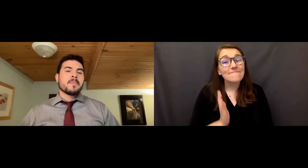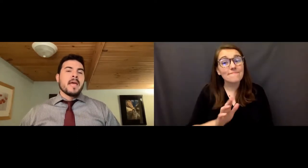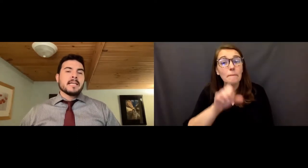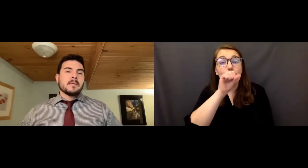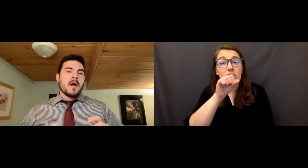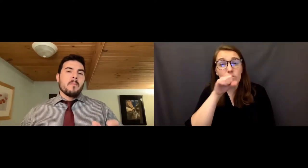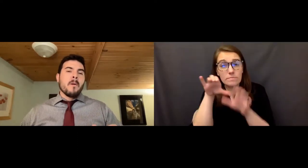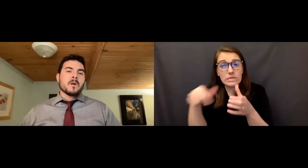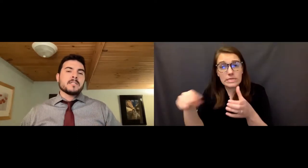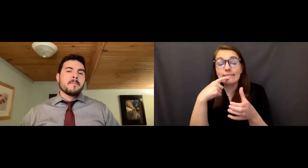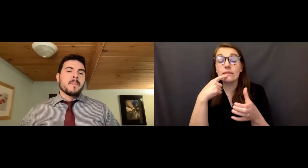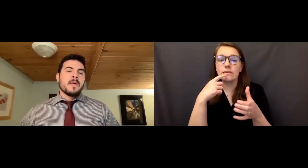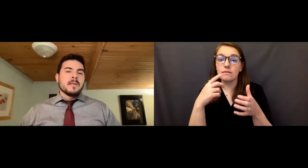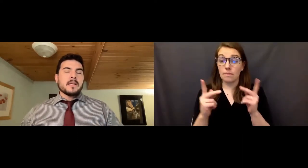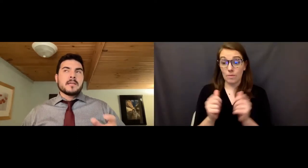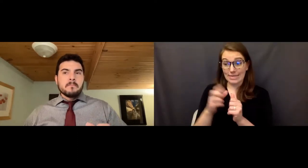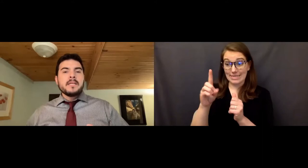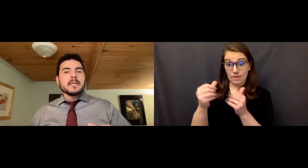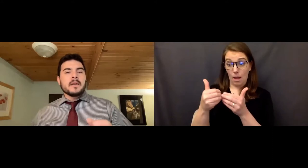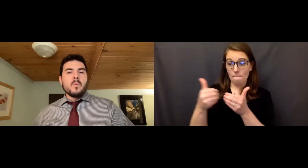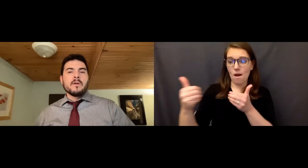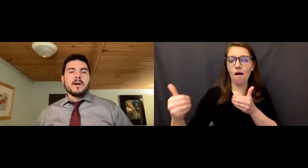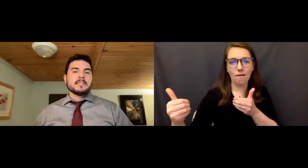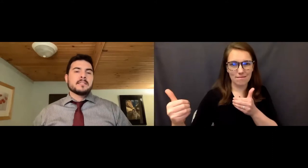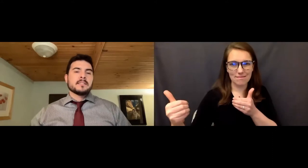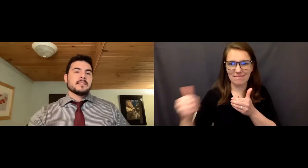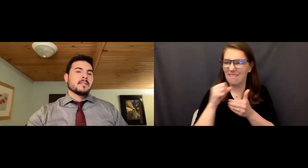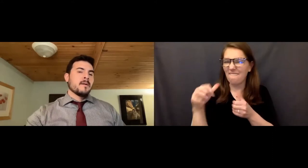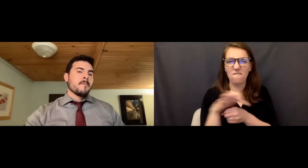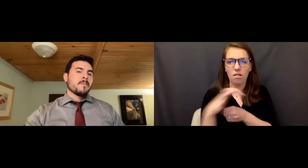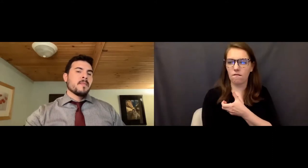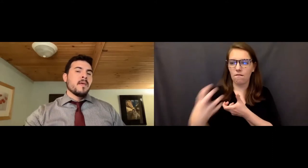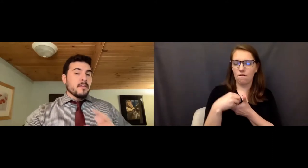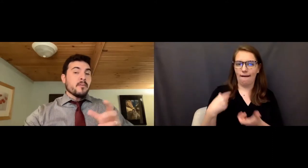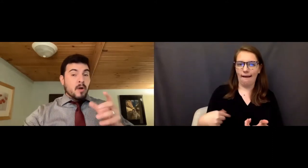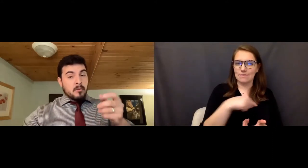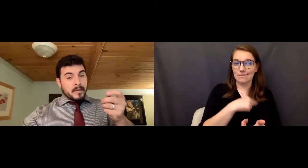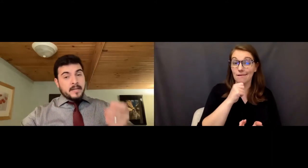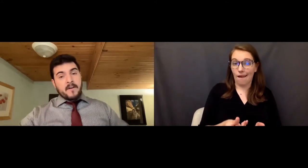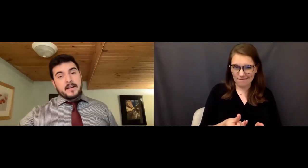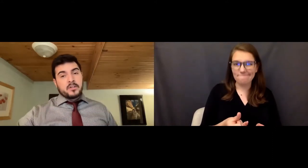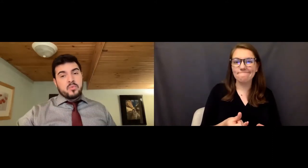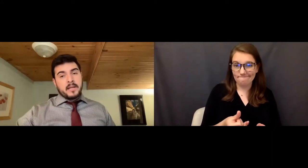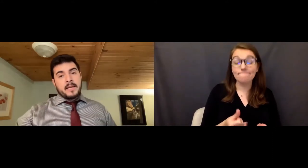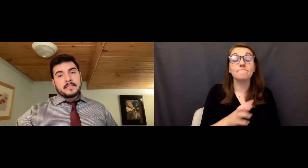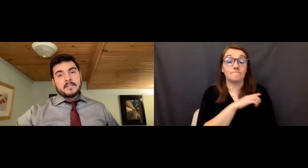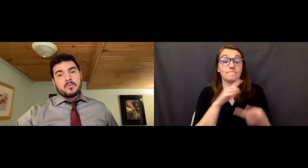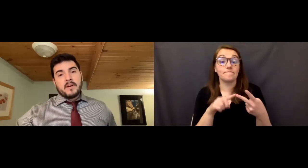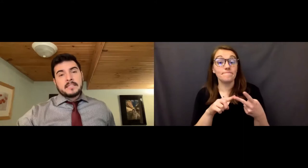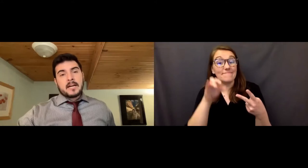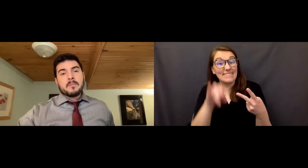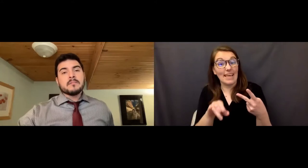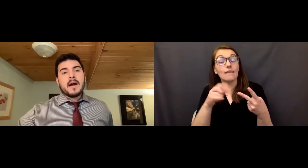disability as somehow apart, not completely one of us. The other problem identified in the